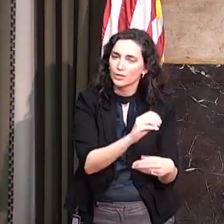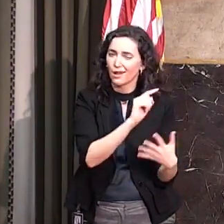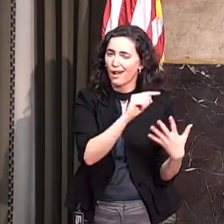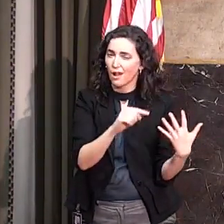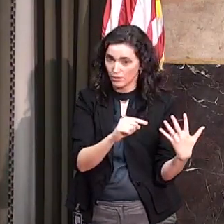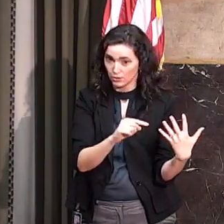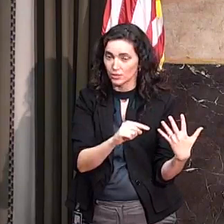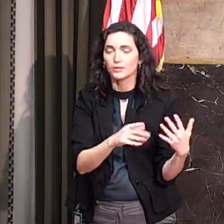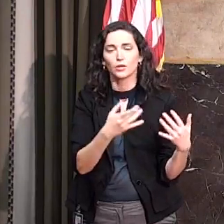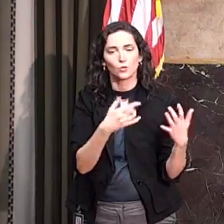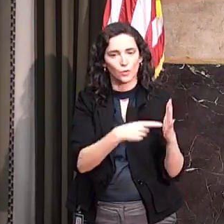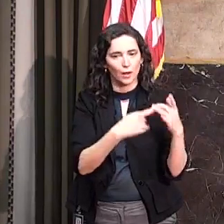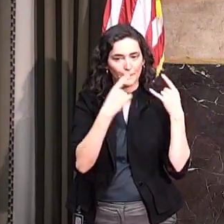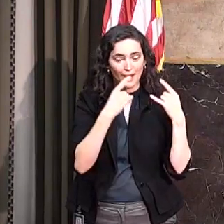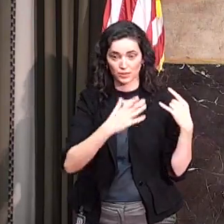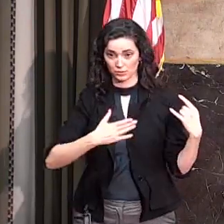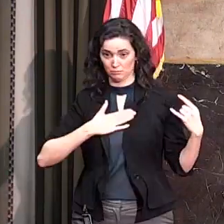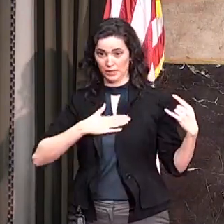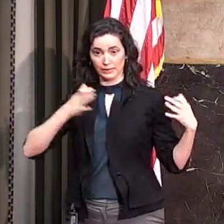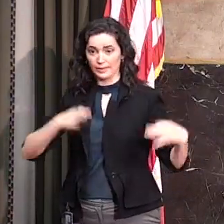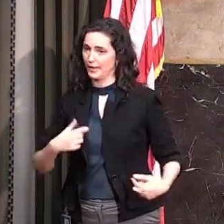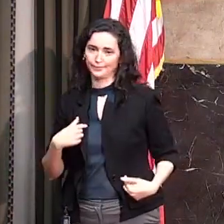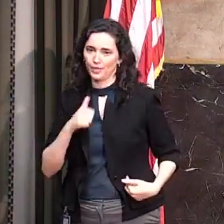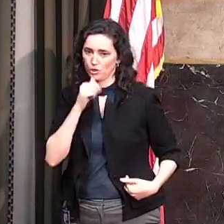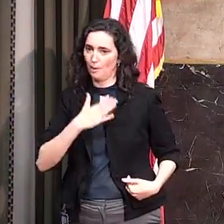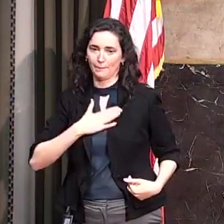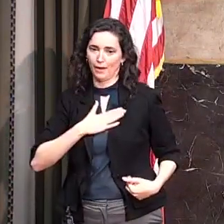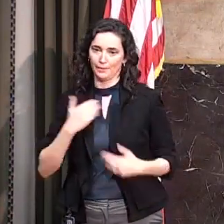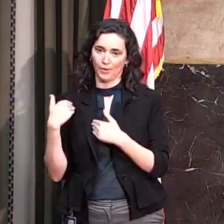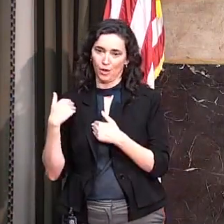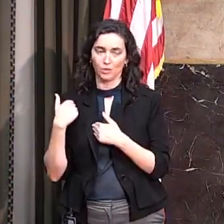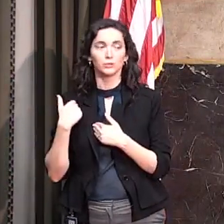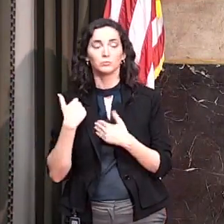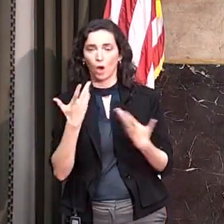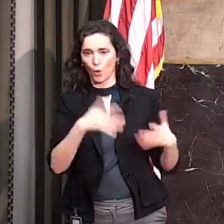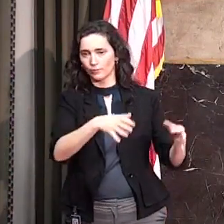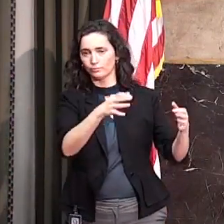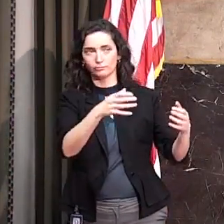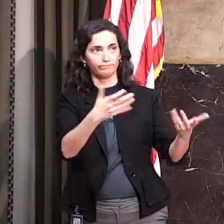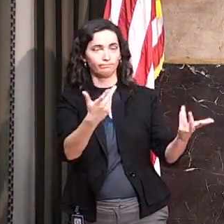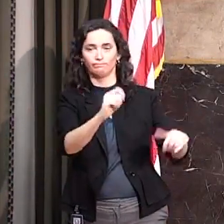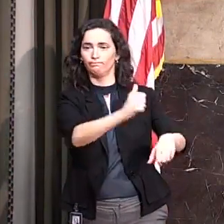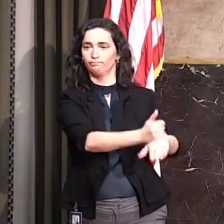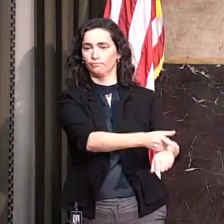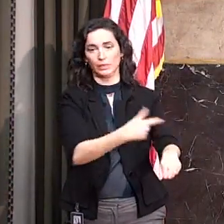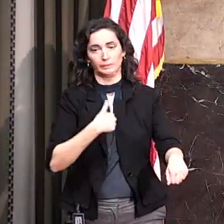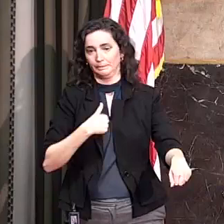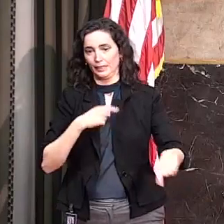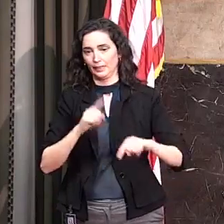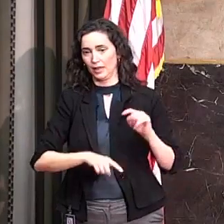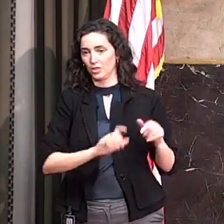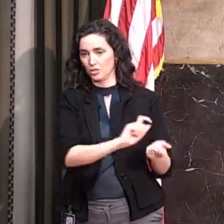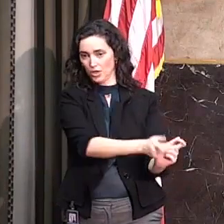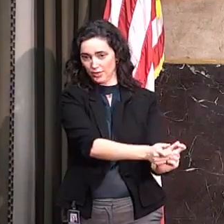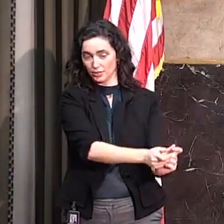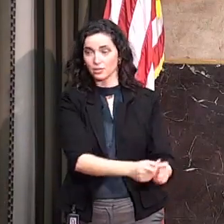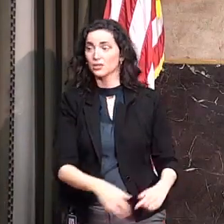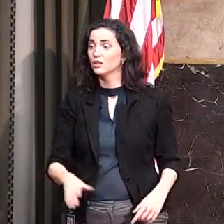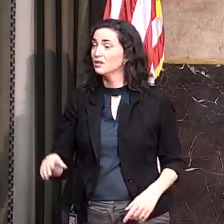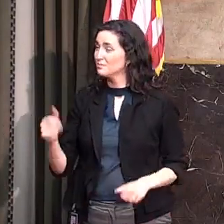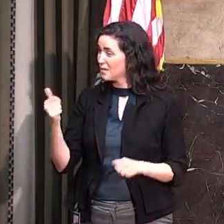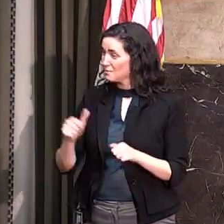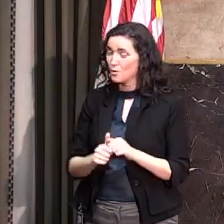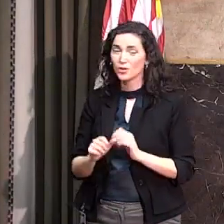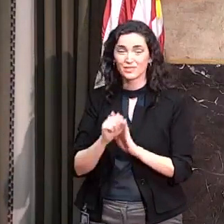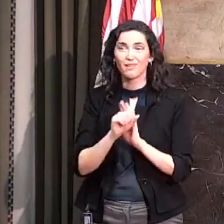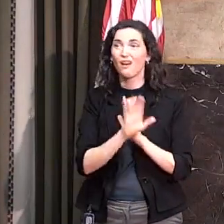that's in my proclamation. And quite frankly, it is a good idea, especially when you realize that we still have every parish in our state at